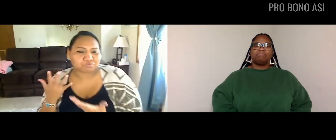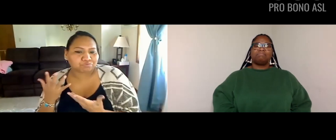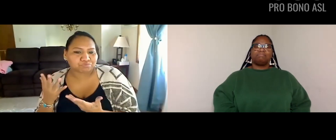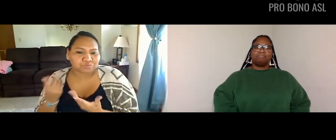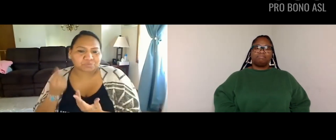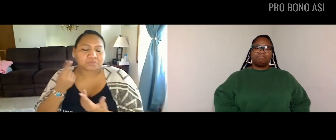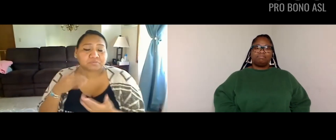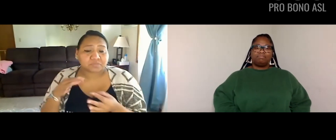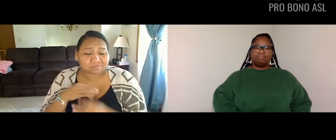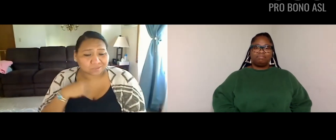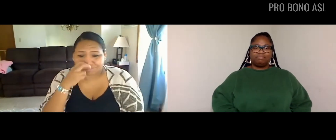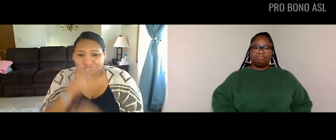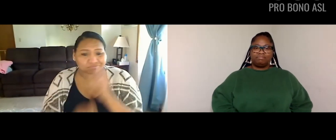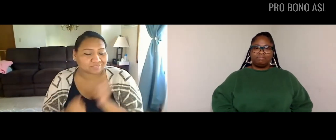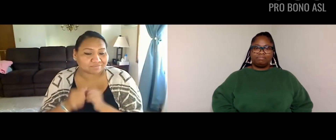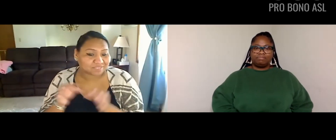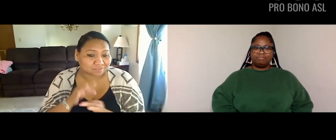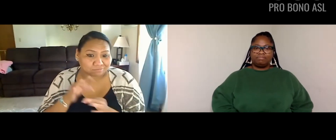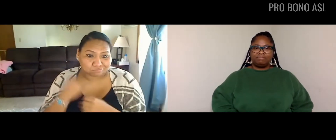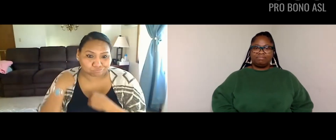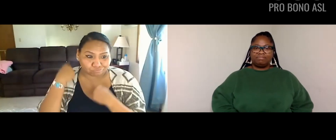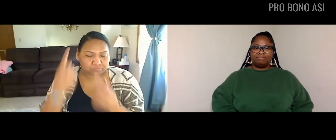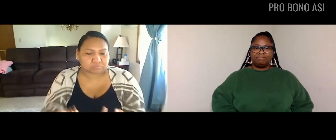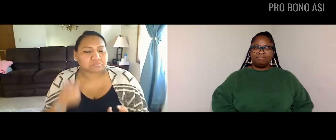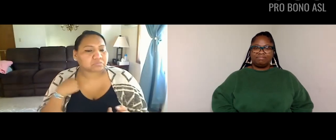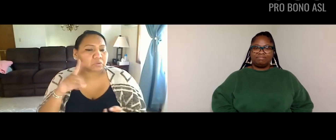learned that from my mom. She taught me how to beadwork.